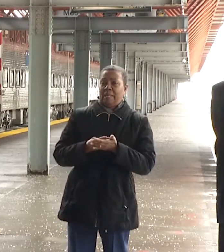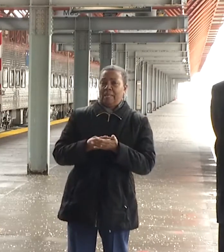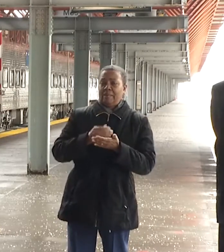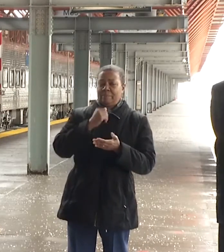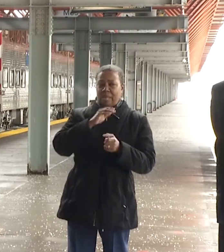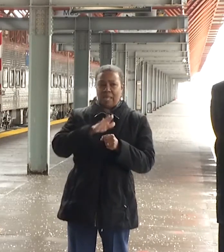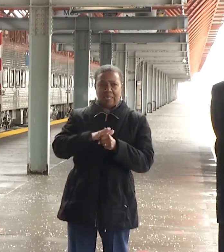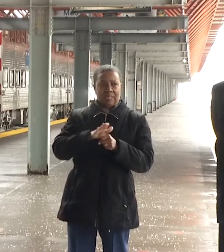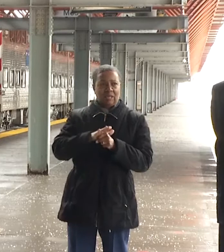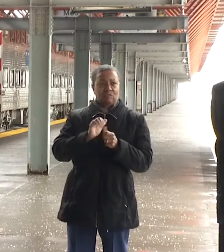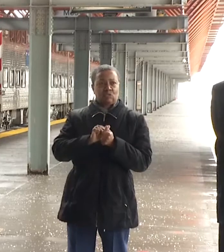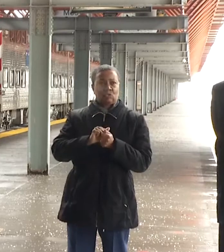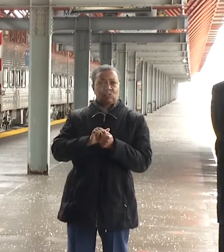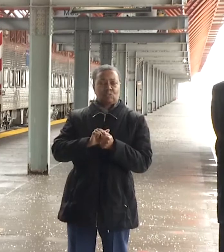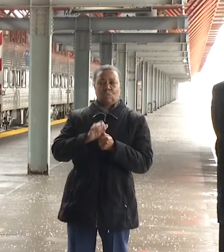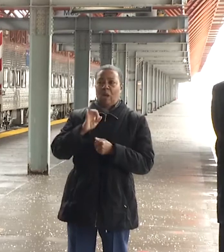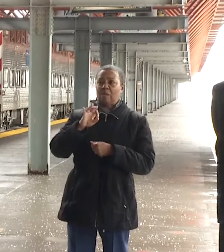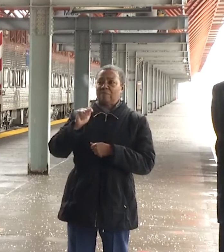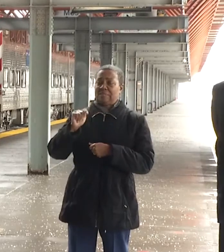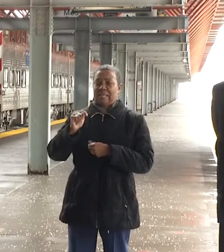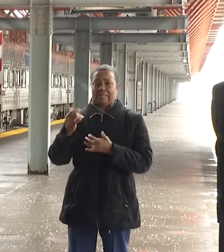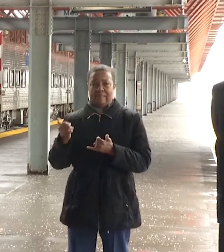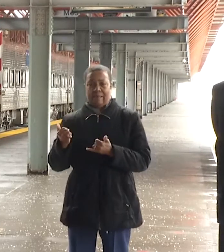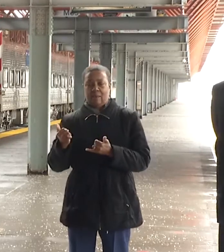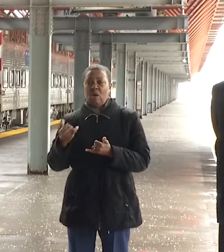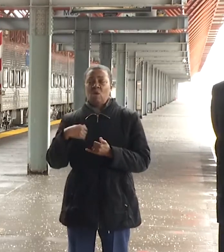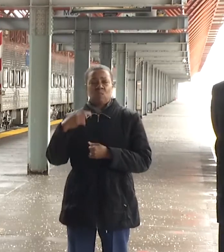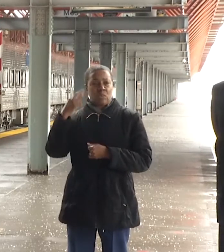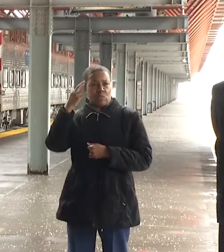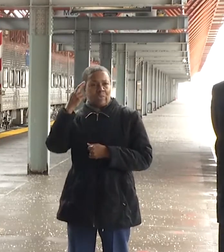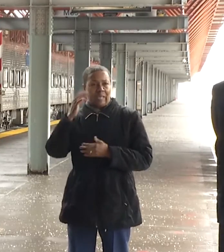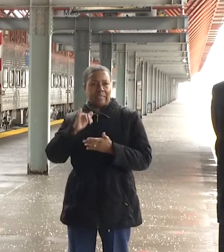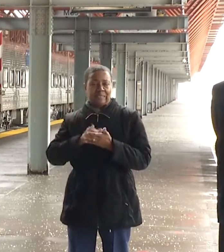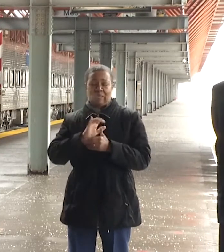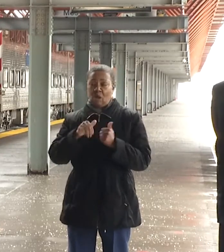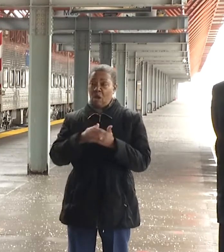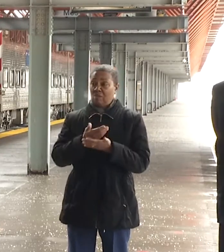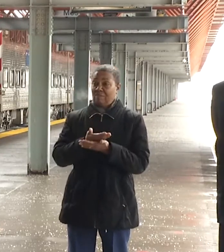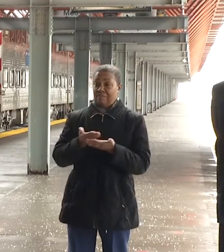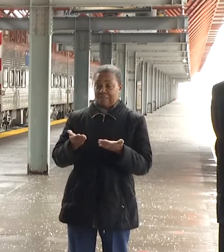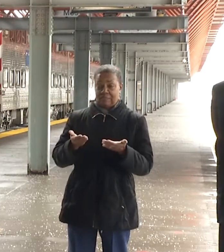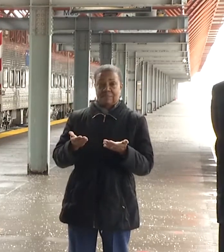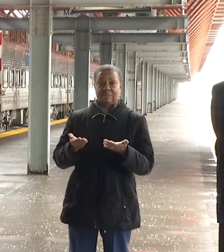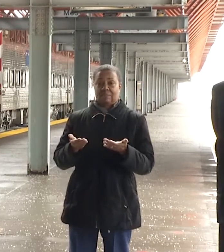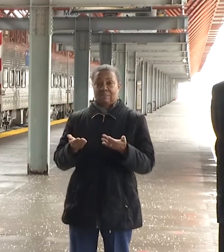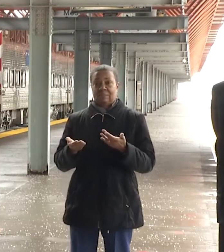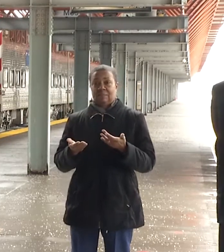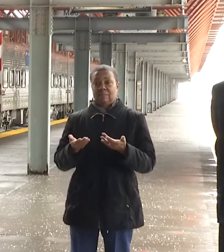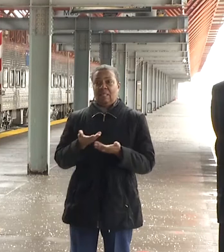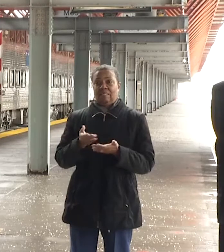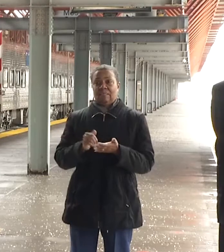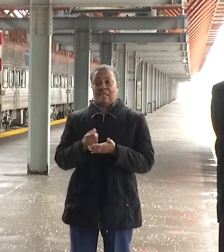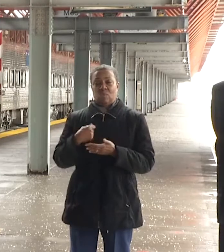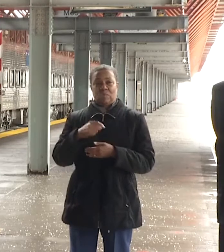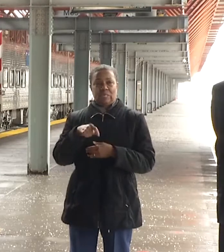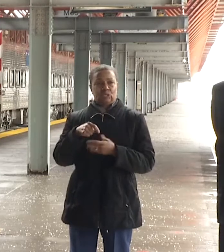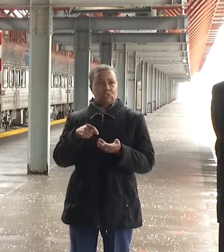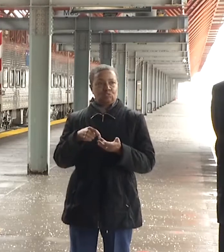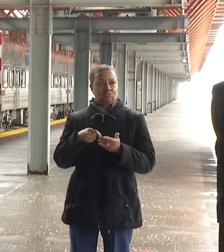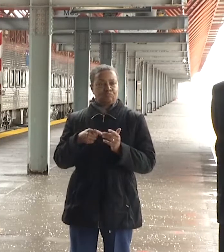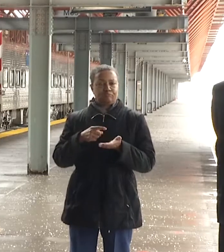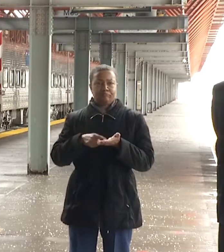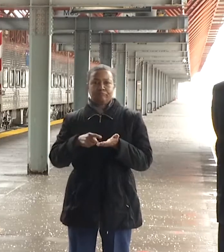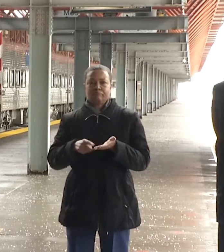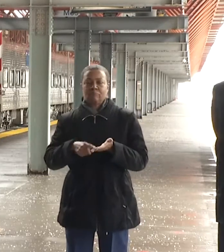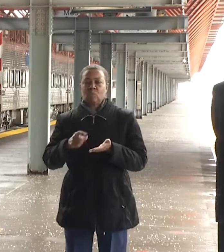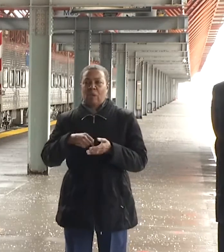to do any of the offsetting at this time. But again, we realize that all of this is things that we're going to need to look at. We